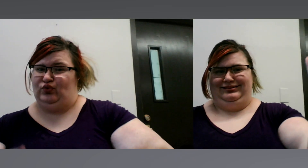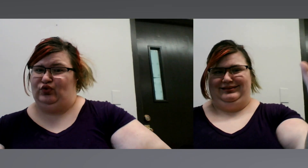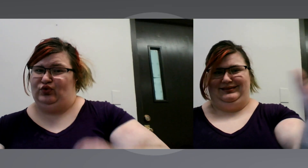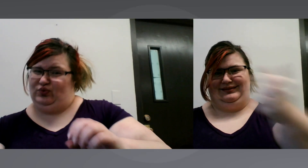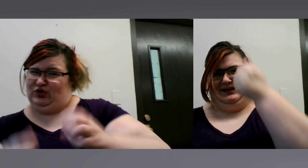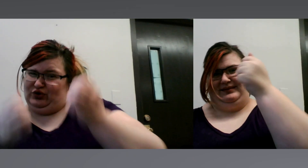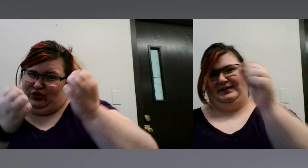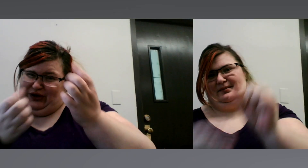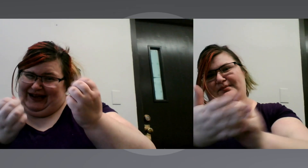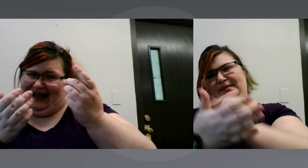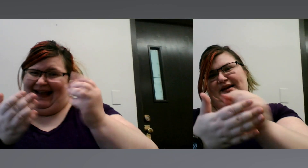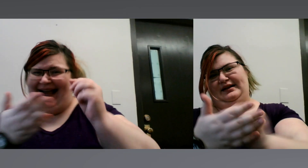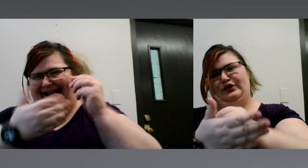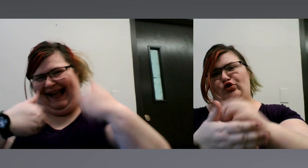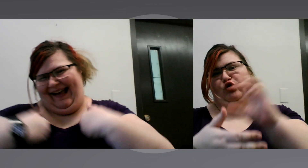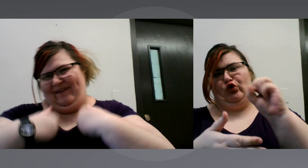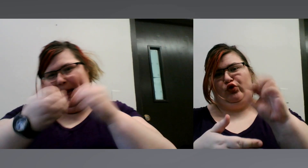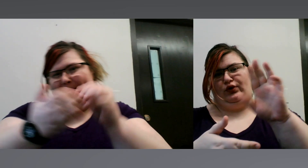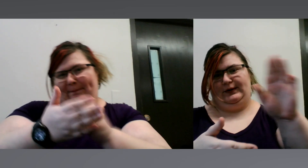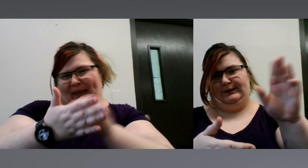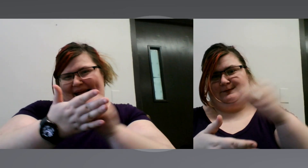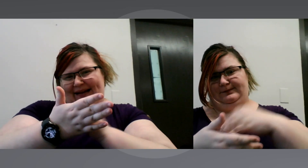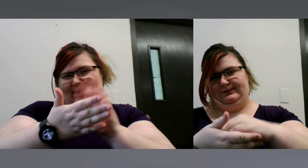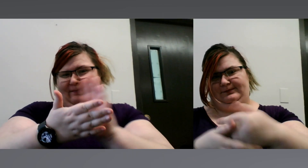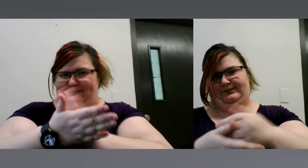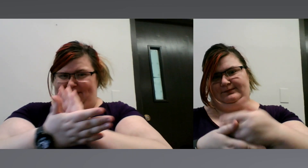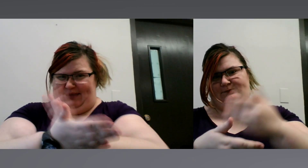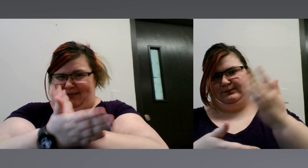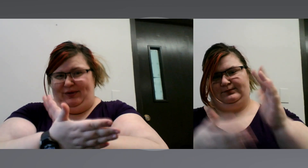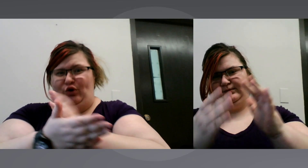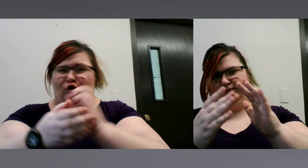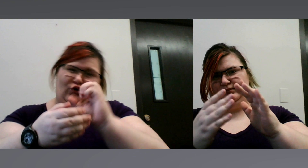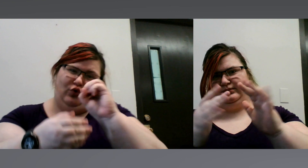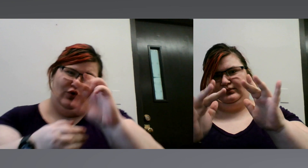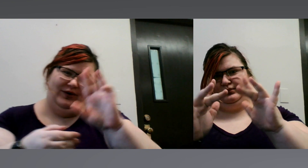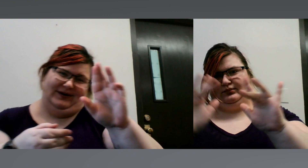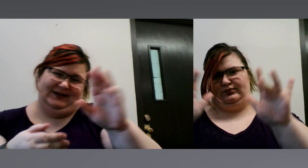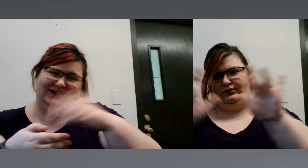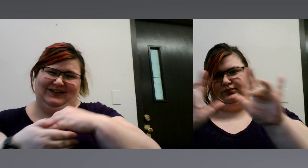Grab either a pen or hop on the nearest computer. Why?